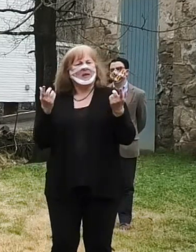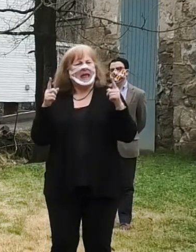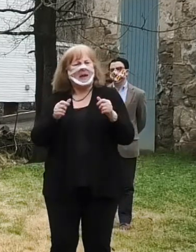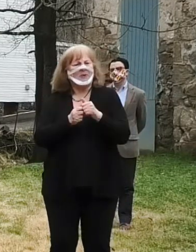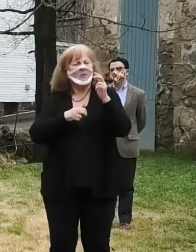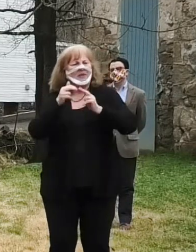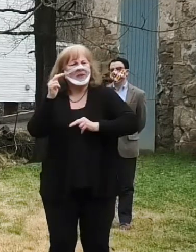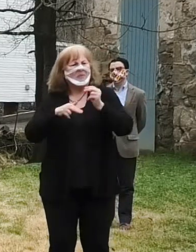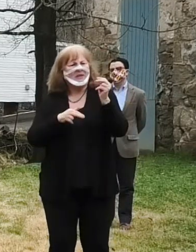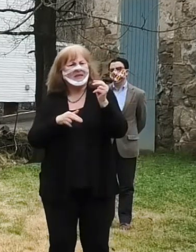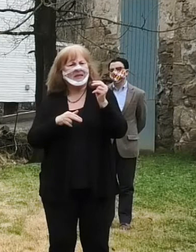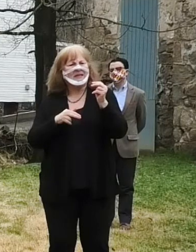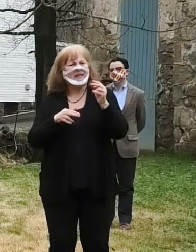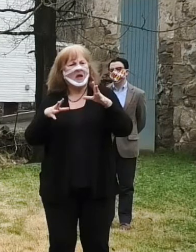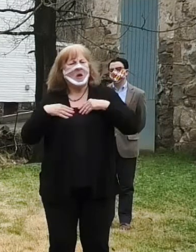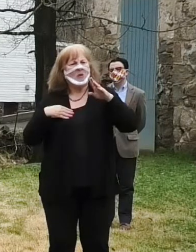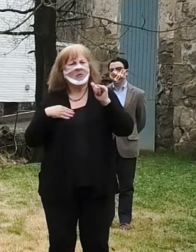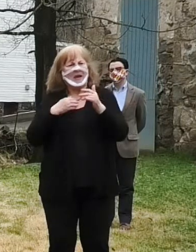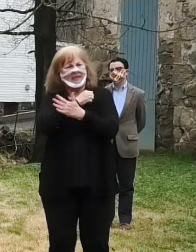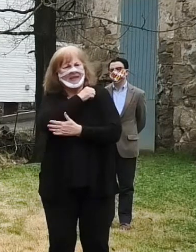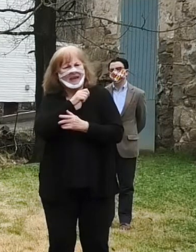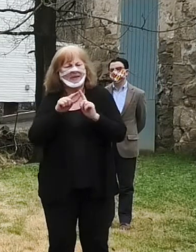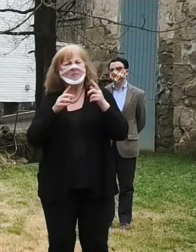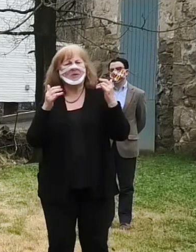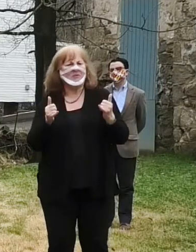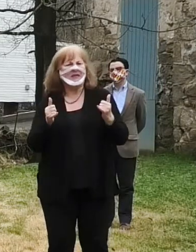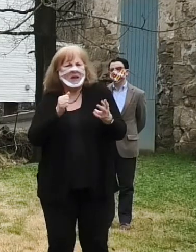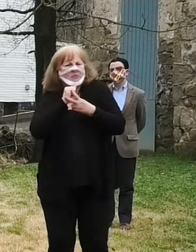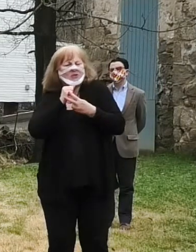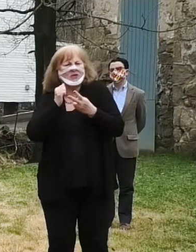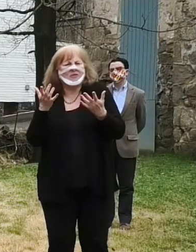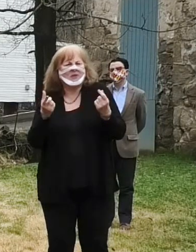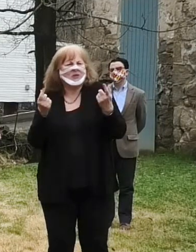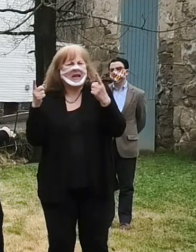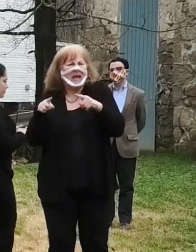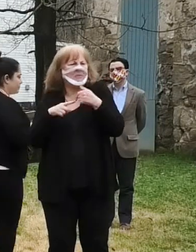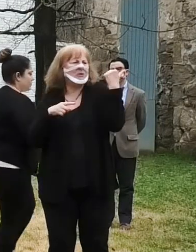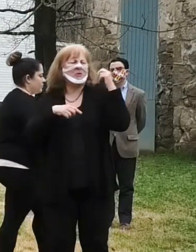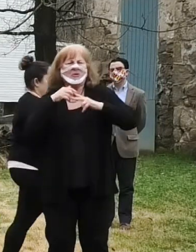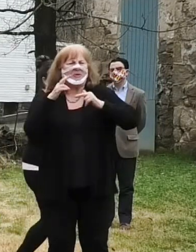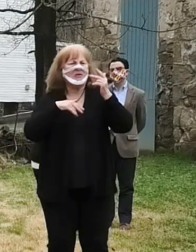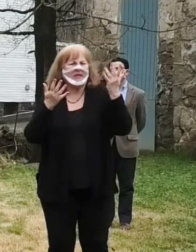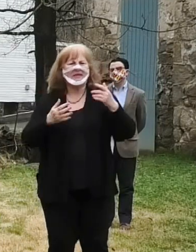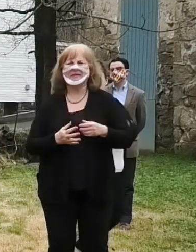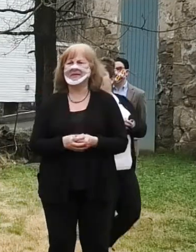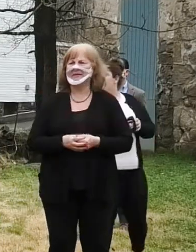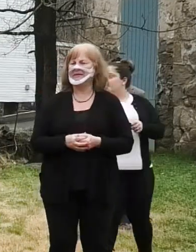to the buildings that are owned by the county but now going to be preserved?